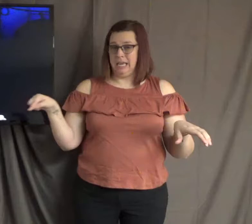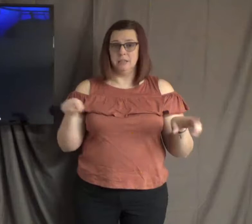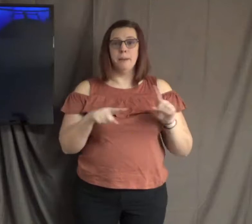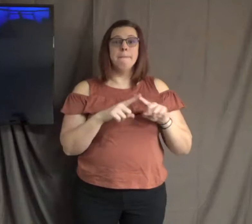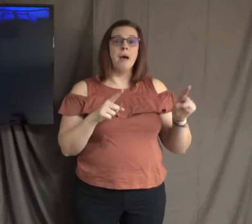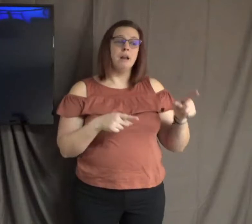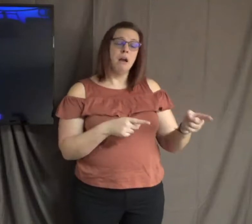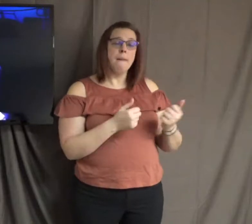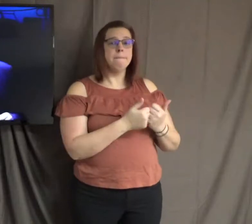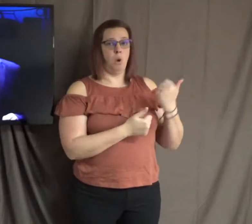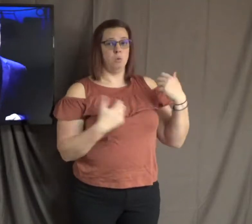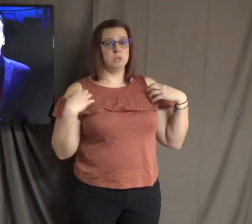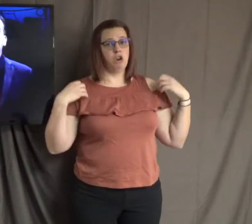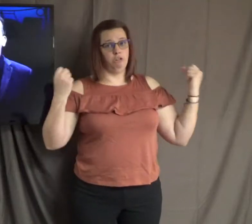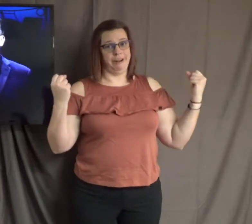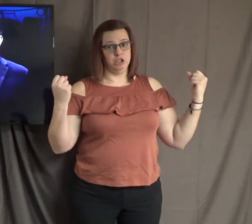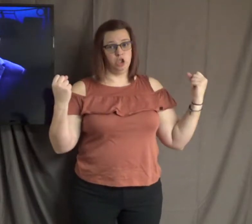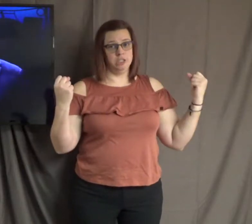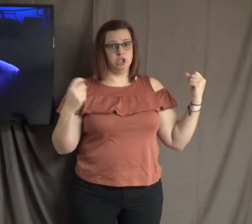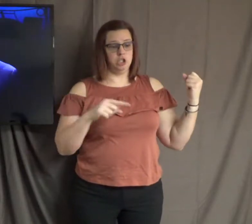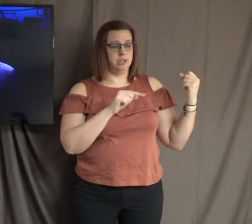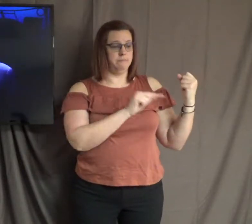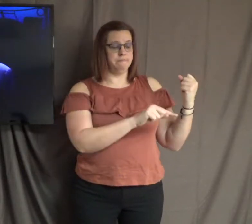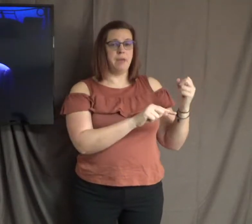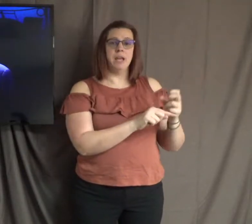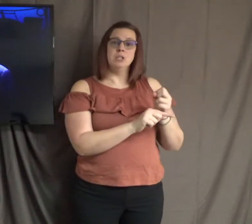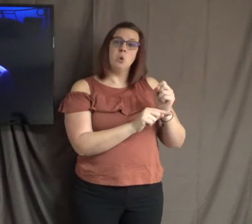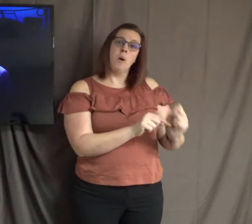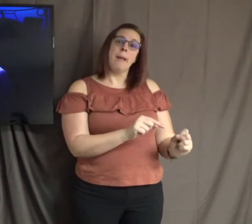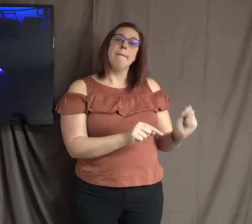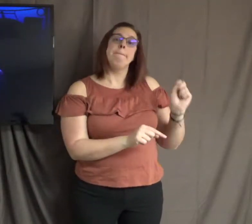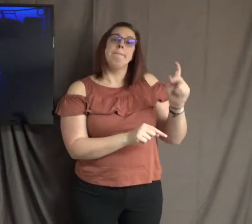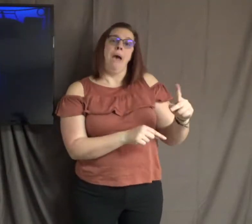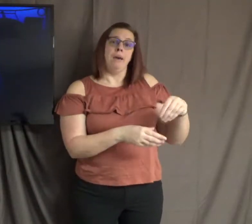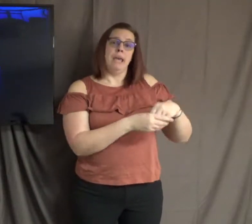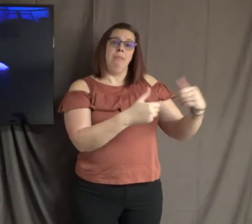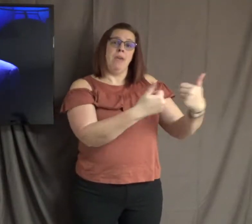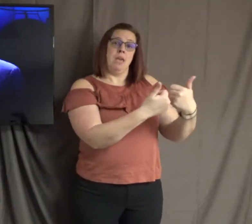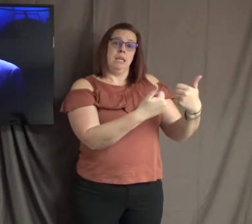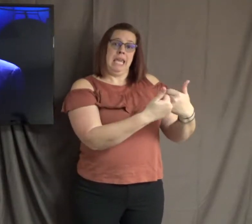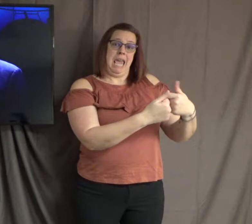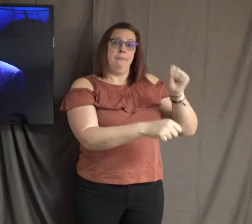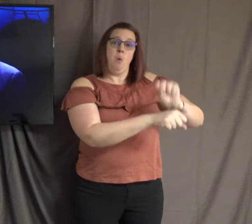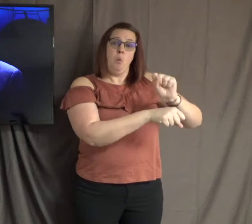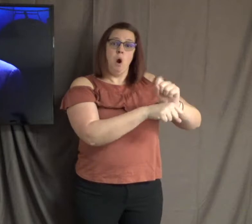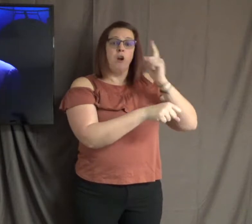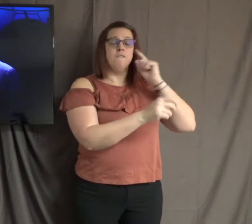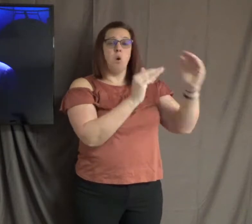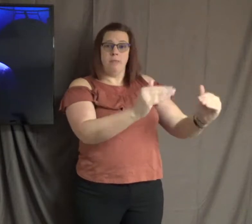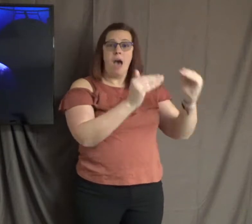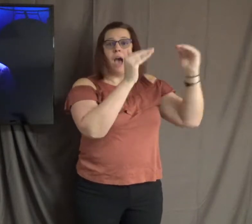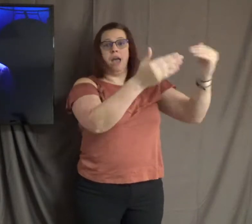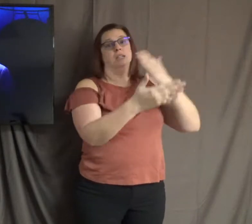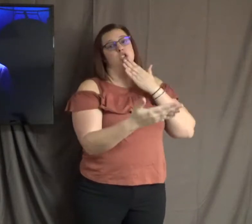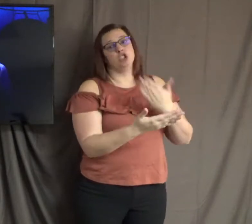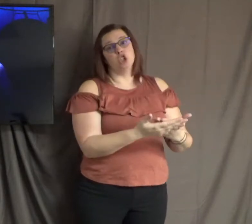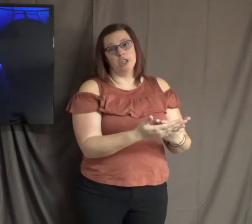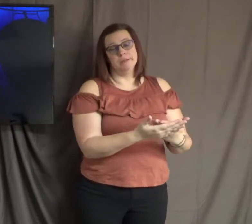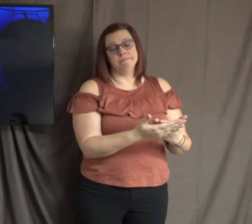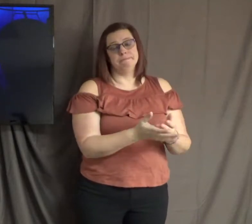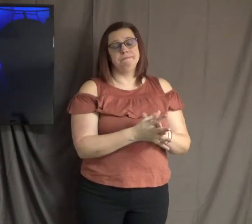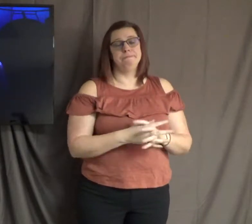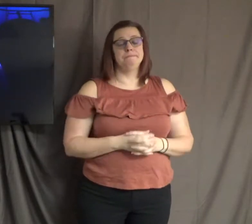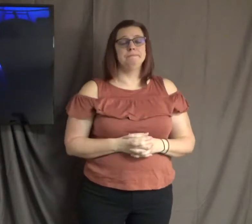courageous, is to get back in the game and work for the highest good. Get back in the game and